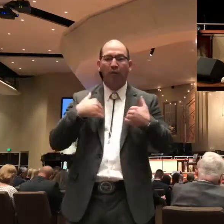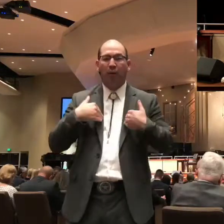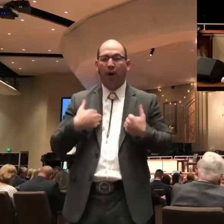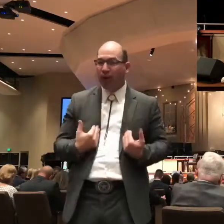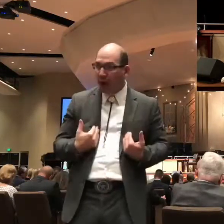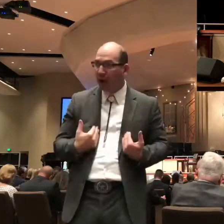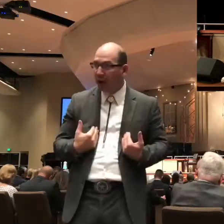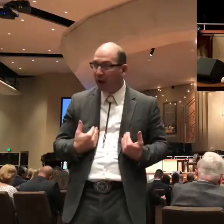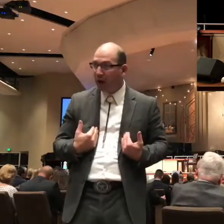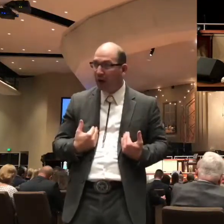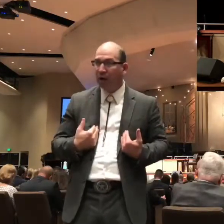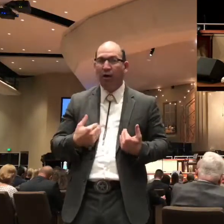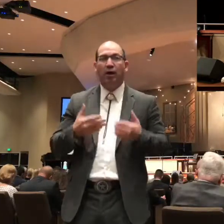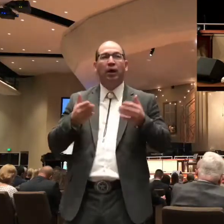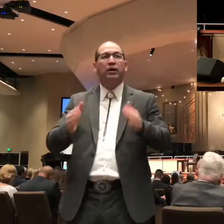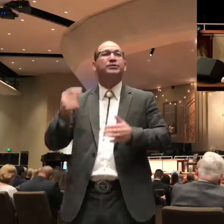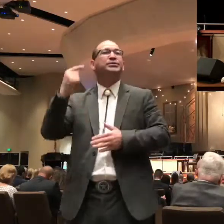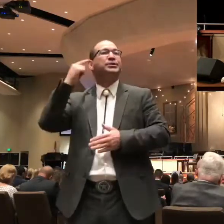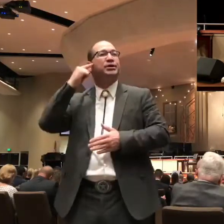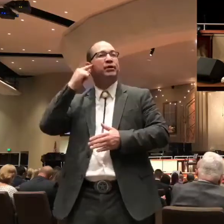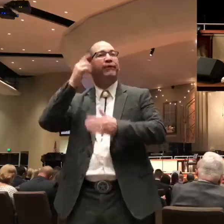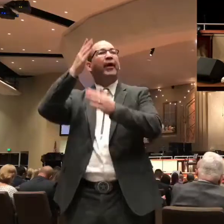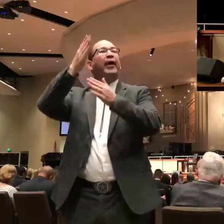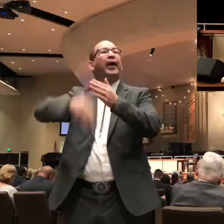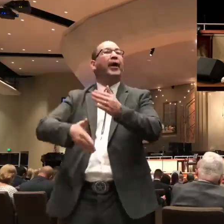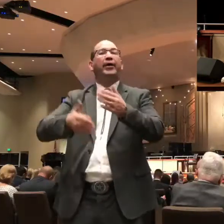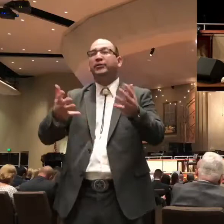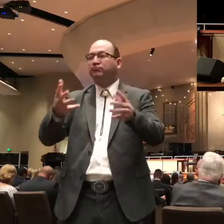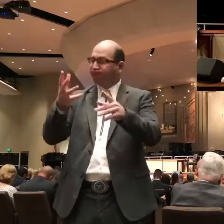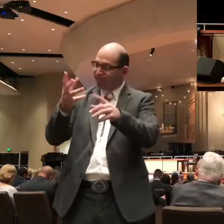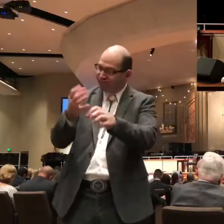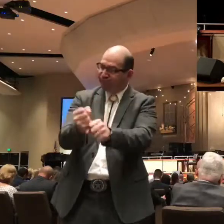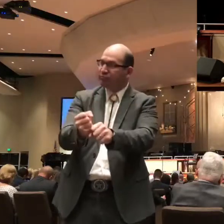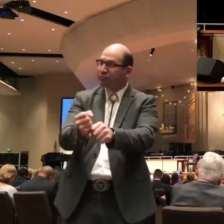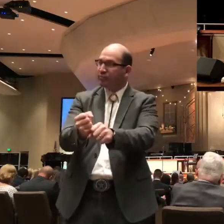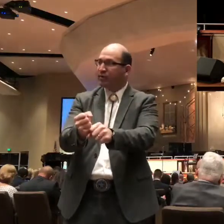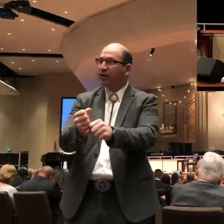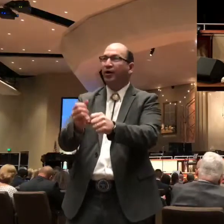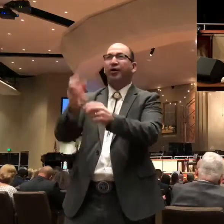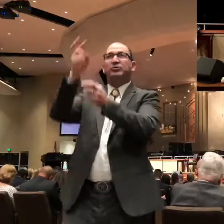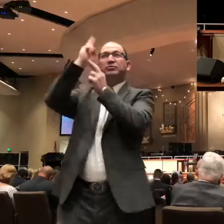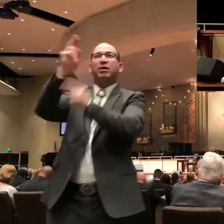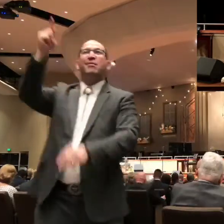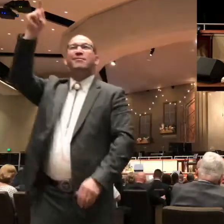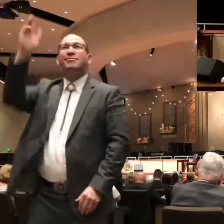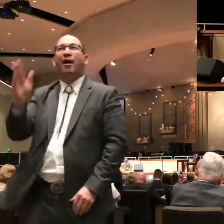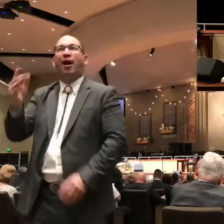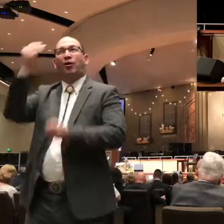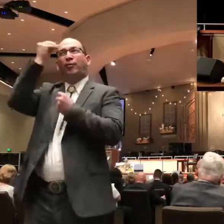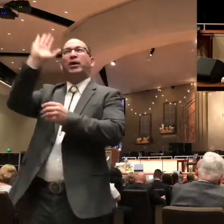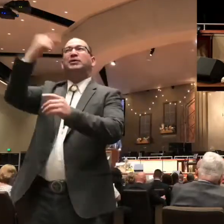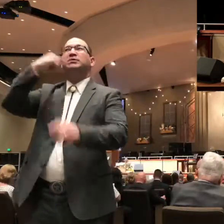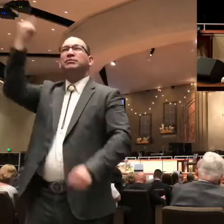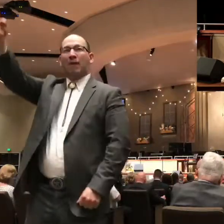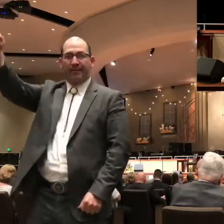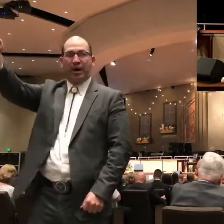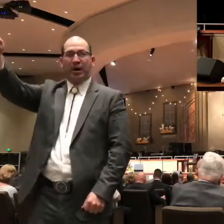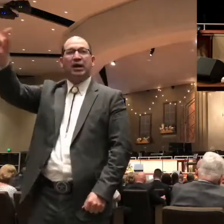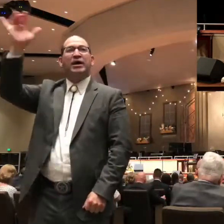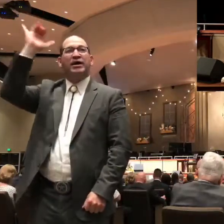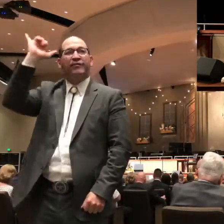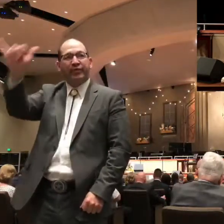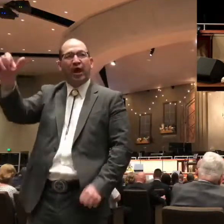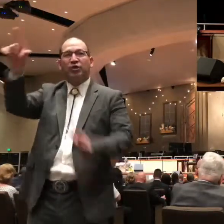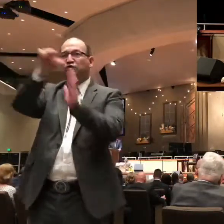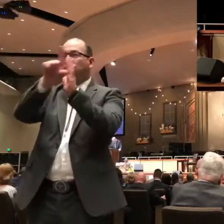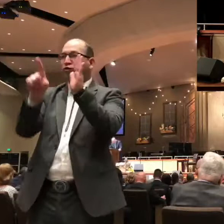flesh. Let us hear the conclusion of the whole matter. Here it is. Fear God and keep his commandments, for this is